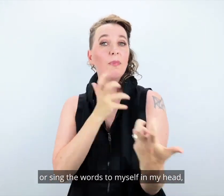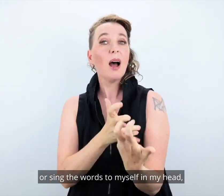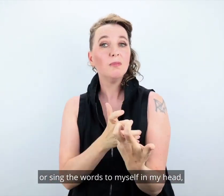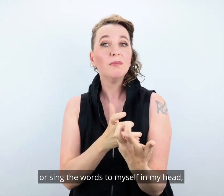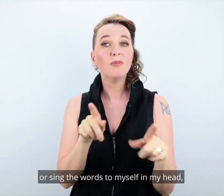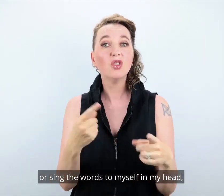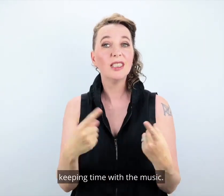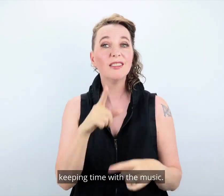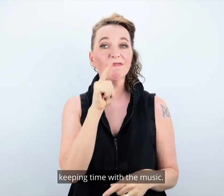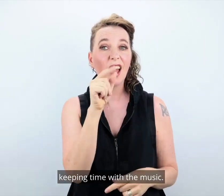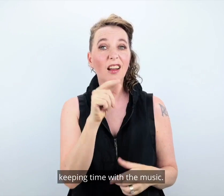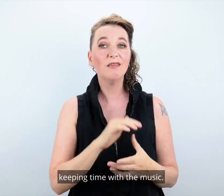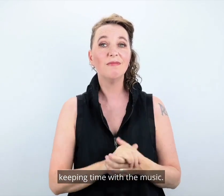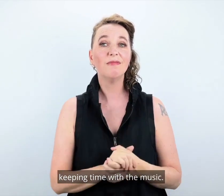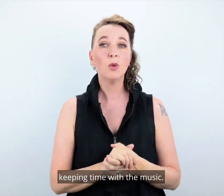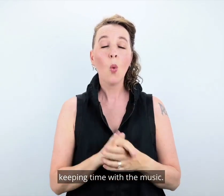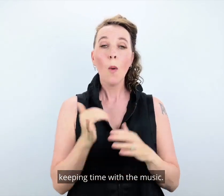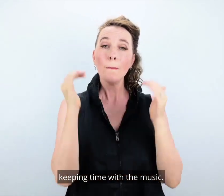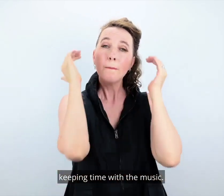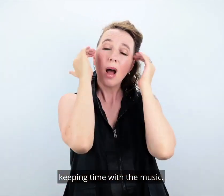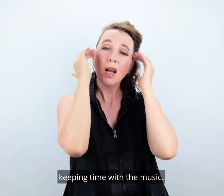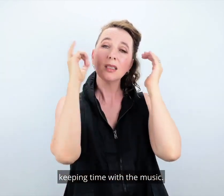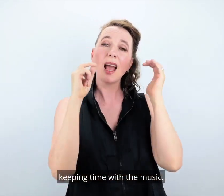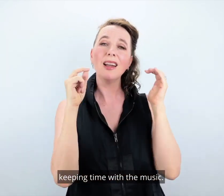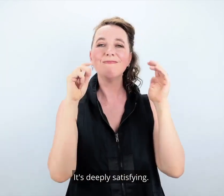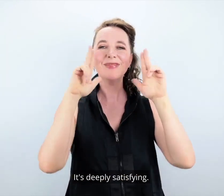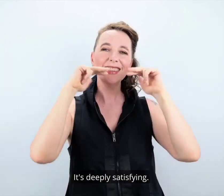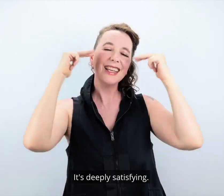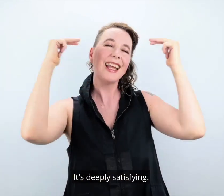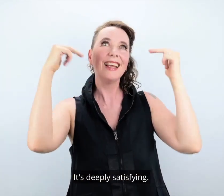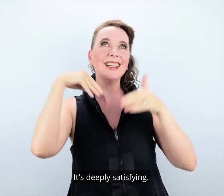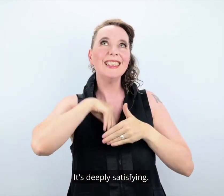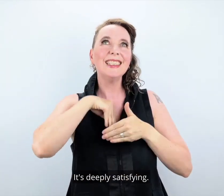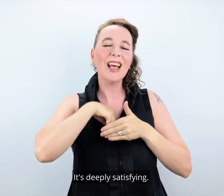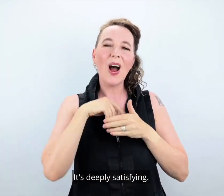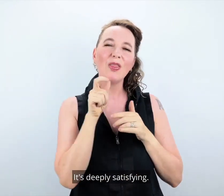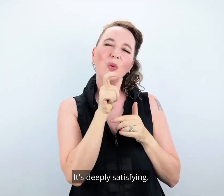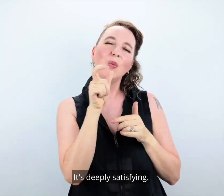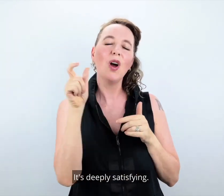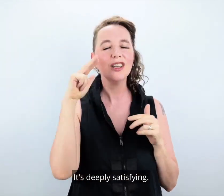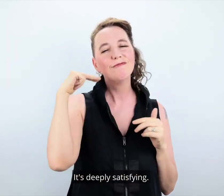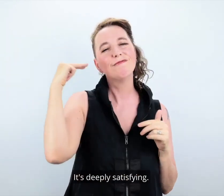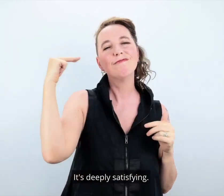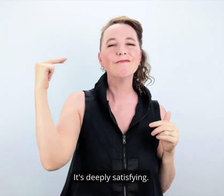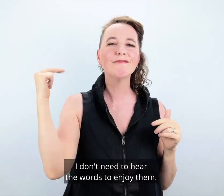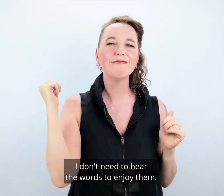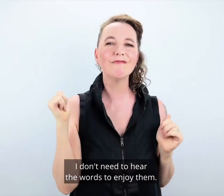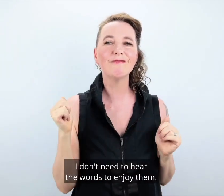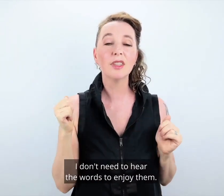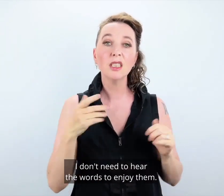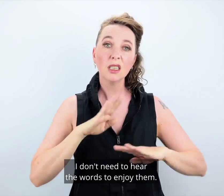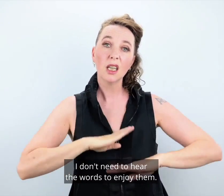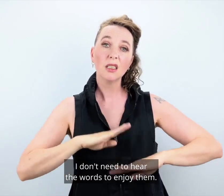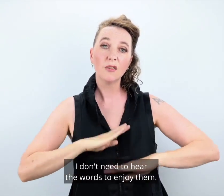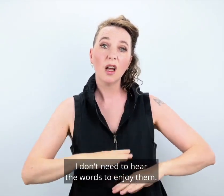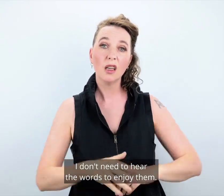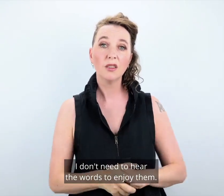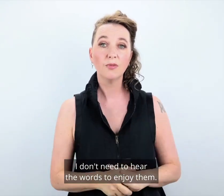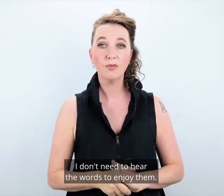my head, keeping time with the music. It's deeply satisfying. I don't need to hear the words to enjoy